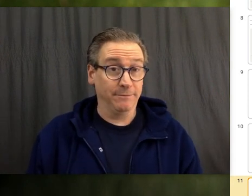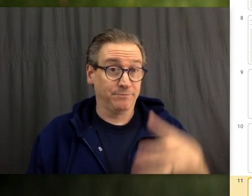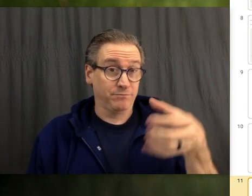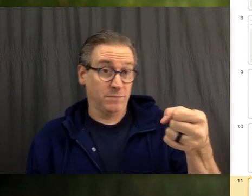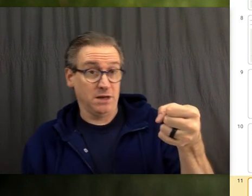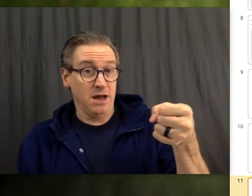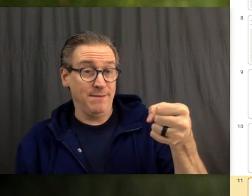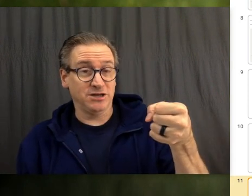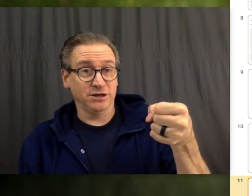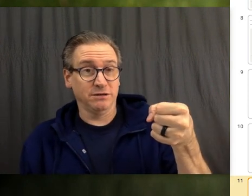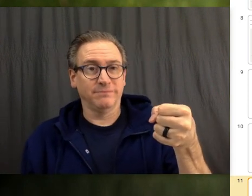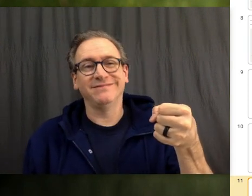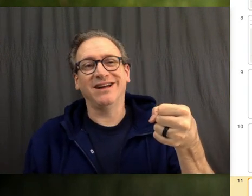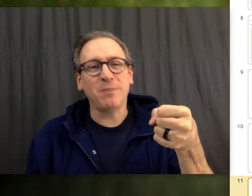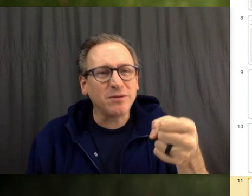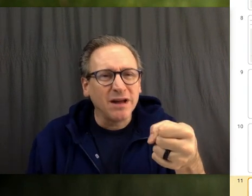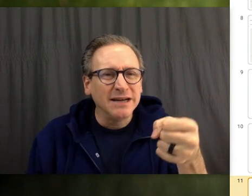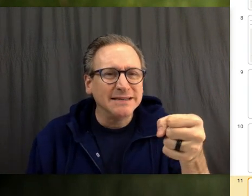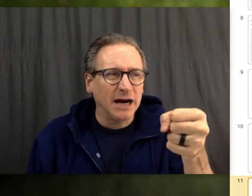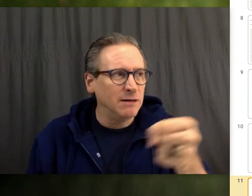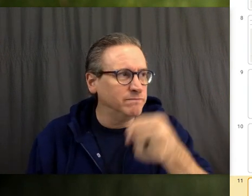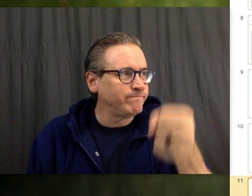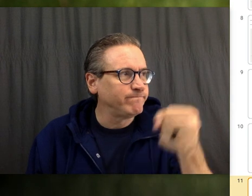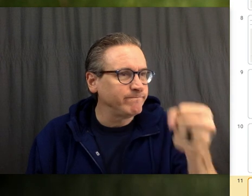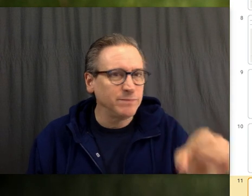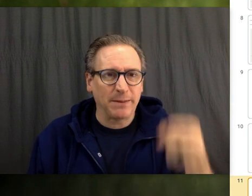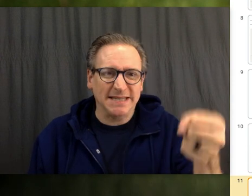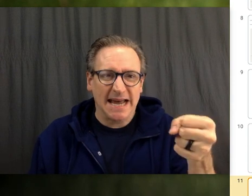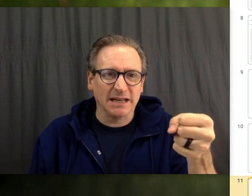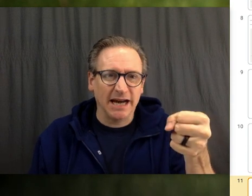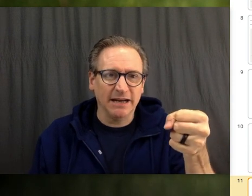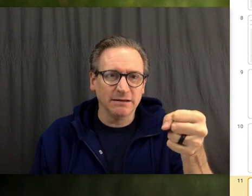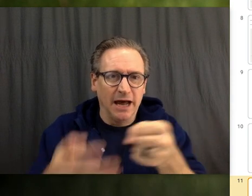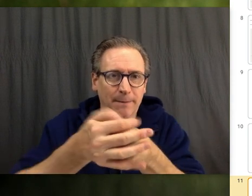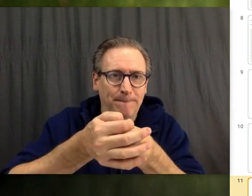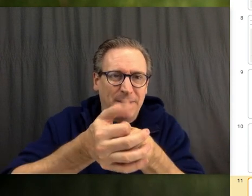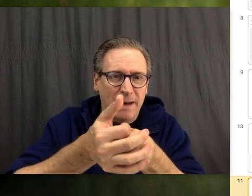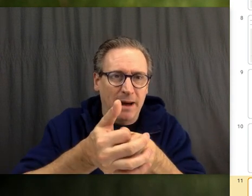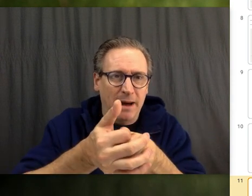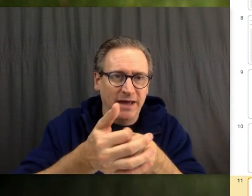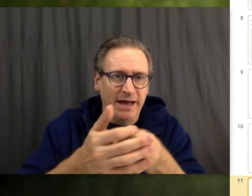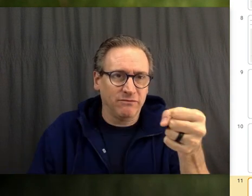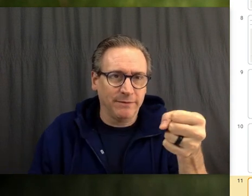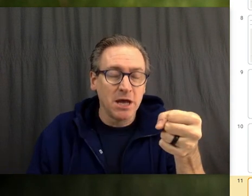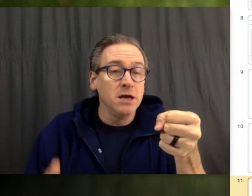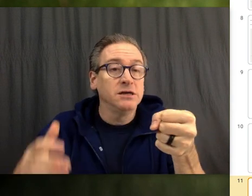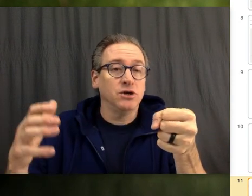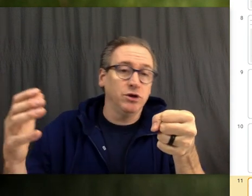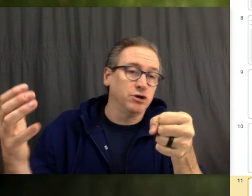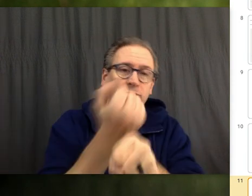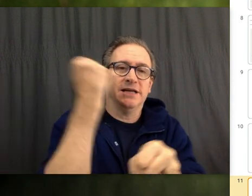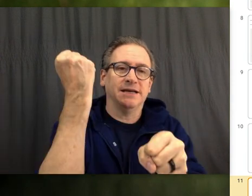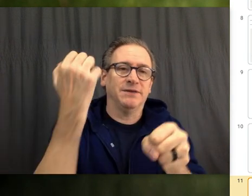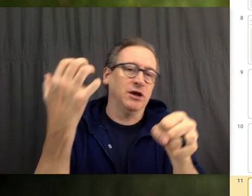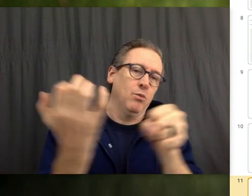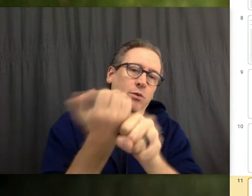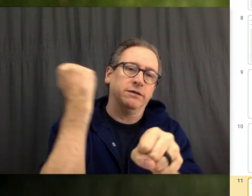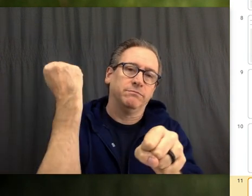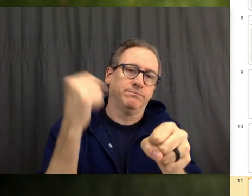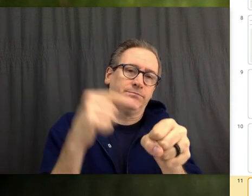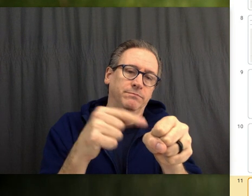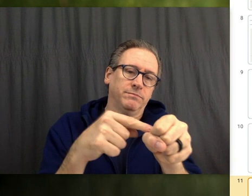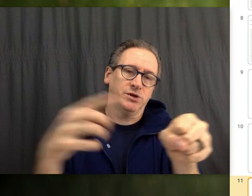Win. Imagine, remember, pick up a dandelion and pop the head off, right? So you're doing that same thing,